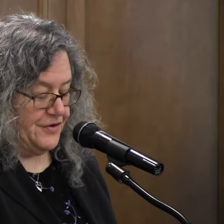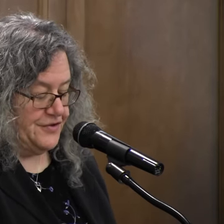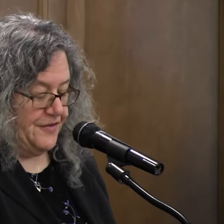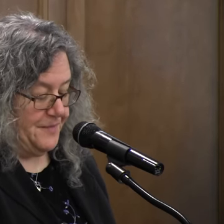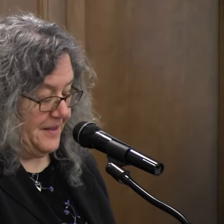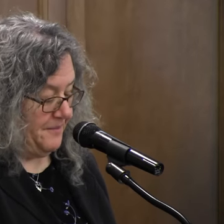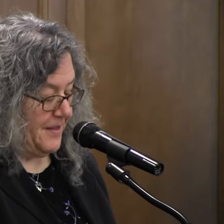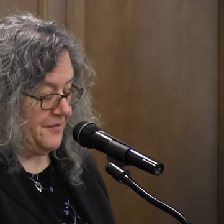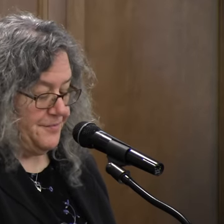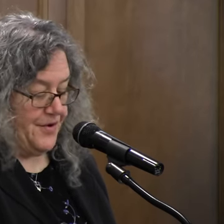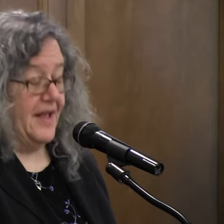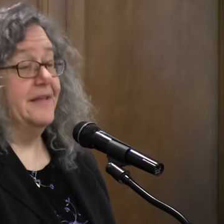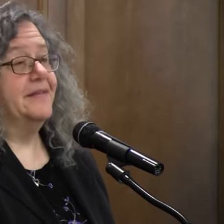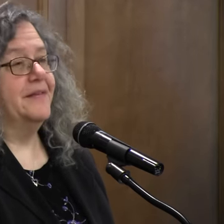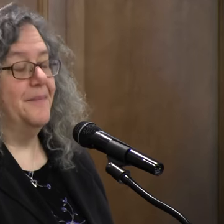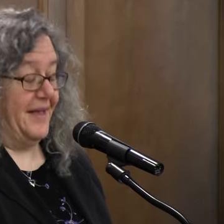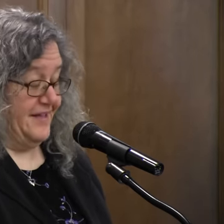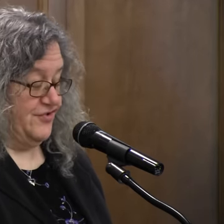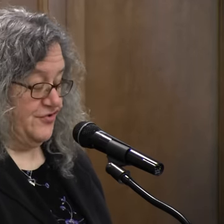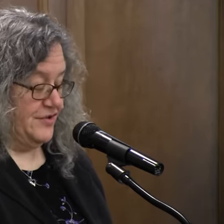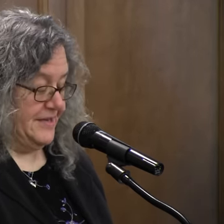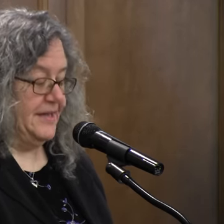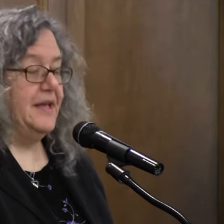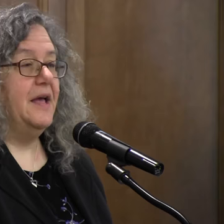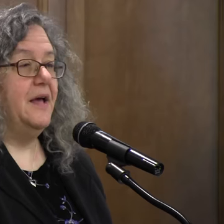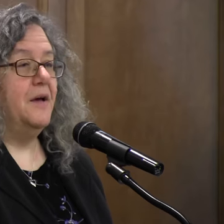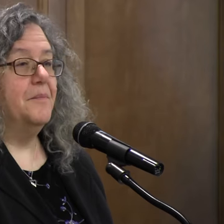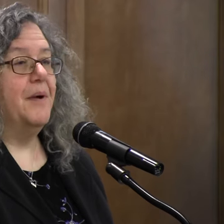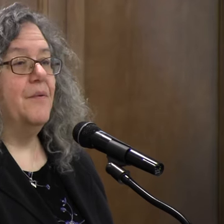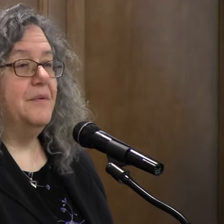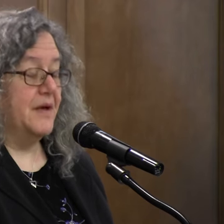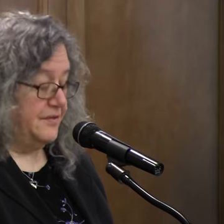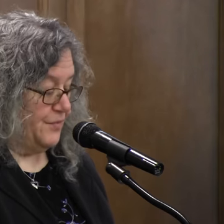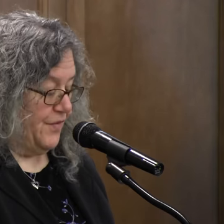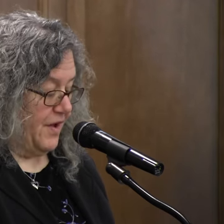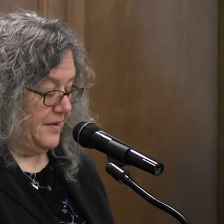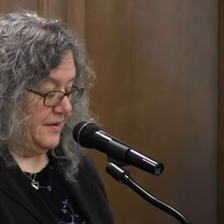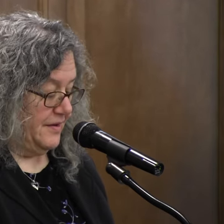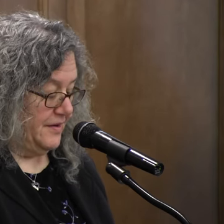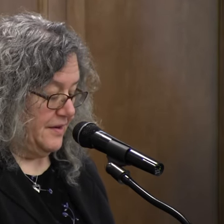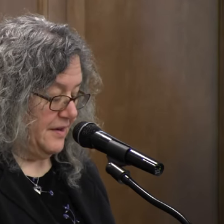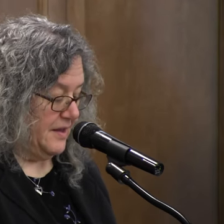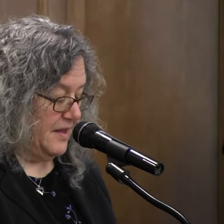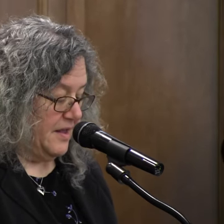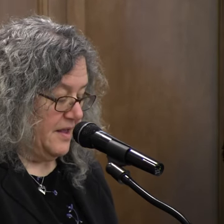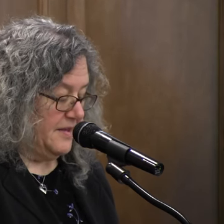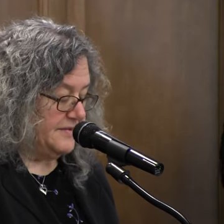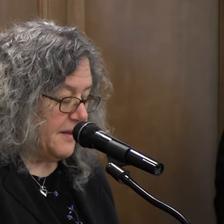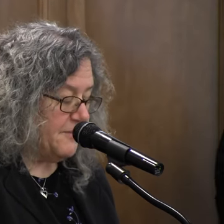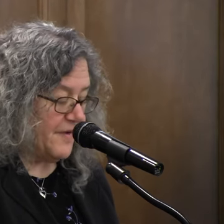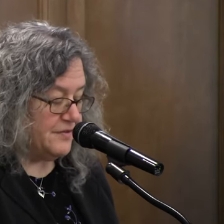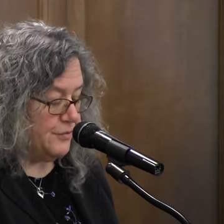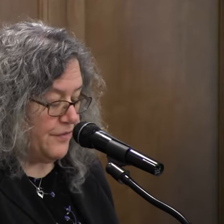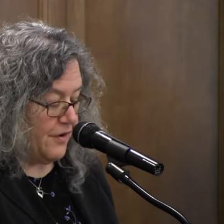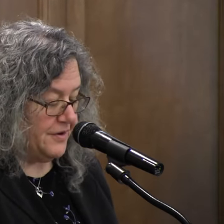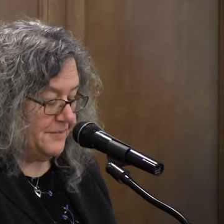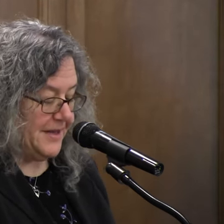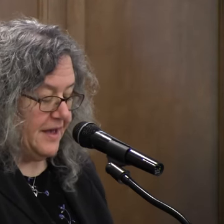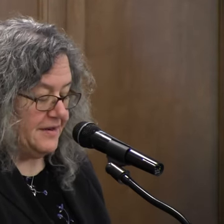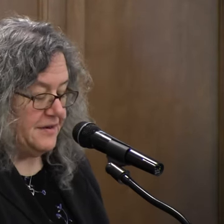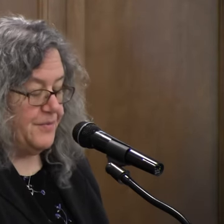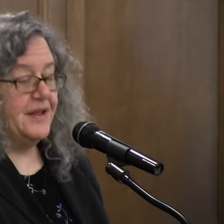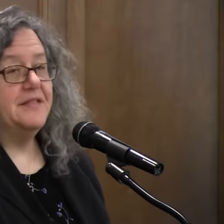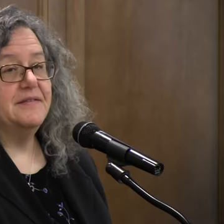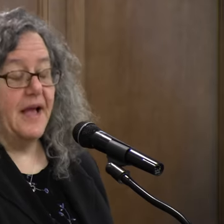on the verge of being mesmerized by uncertainty, but we must move on. Some of us who have